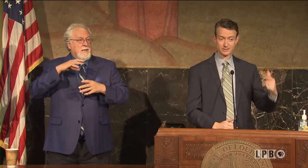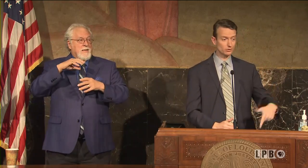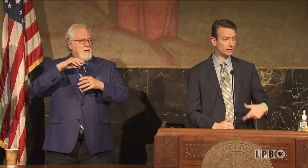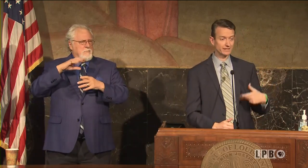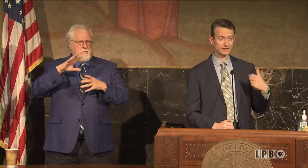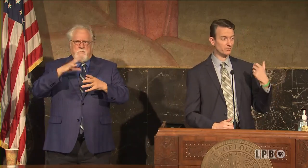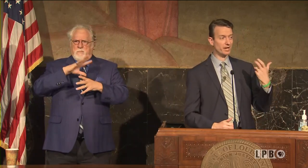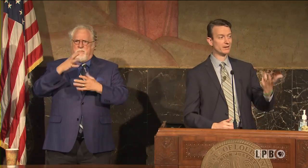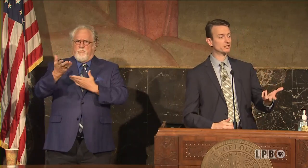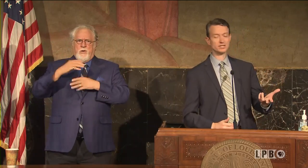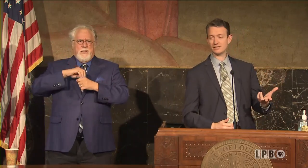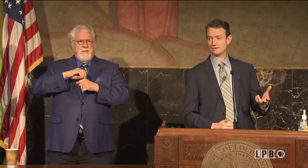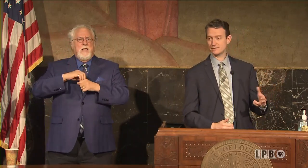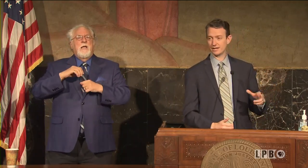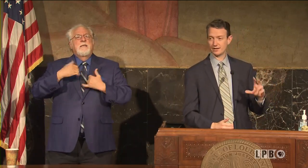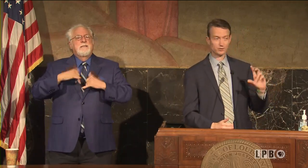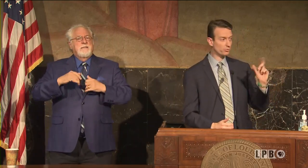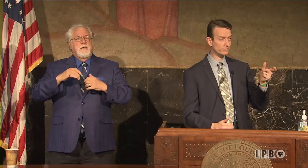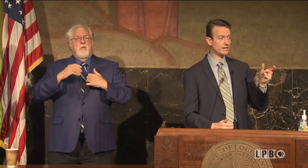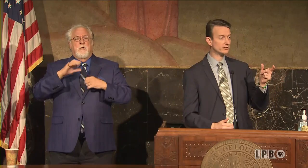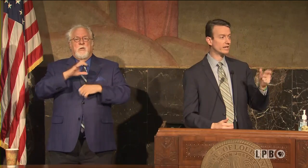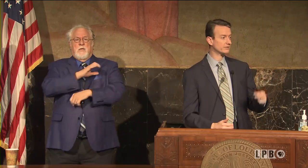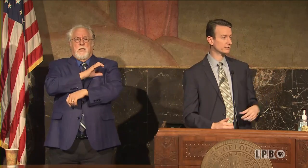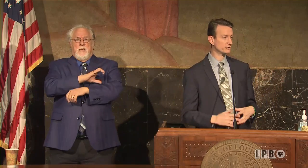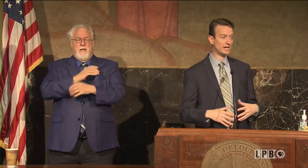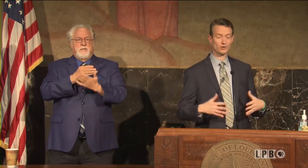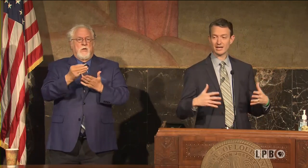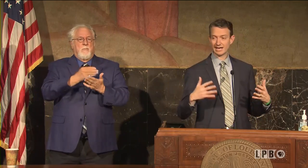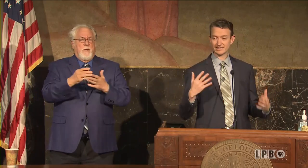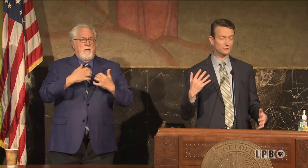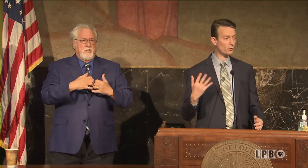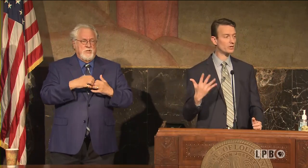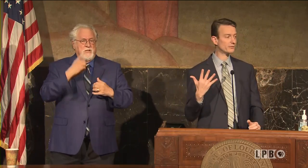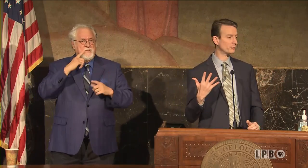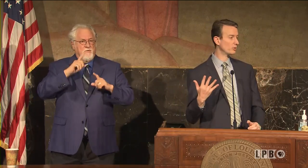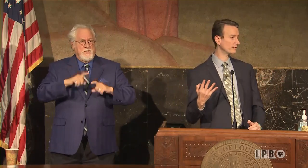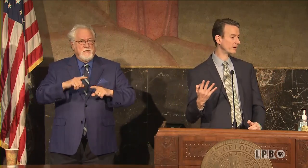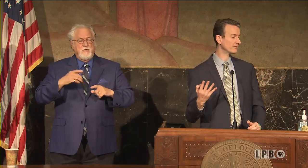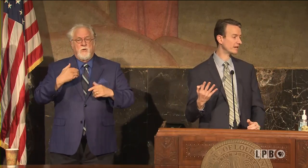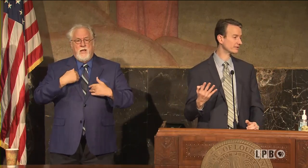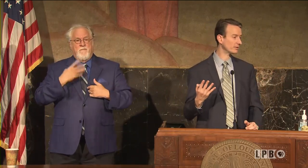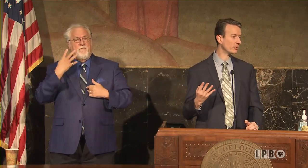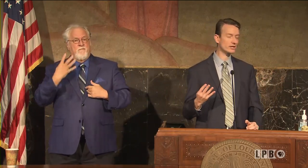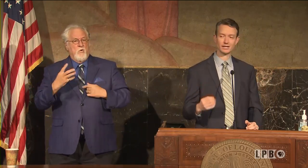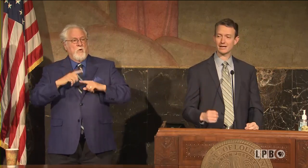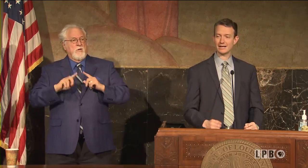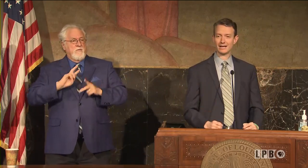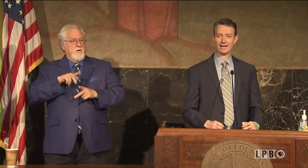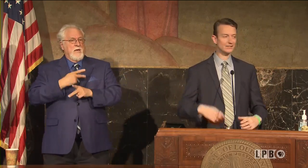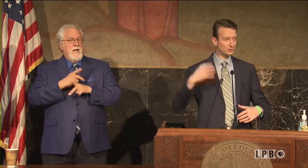are still clinics that are buying machines that are point-of-care tests. There's now at least 4 different point-of-care tests